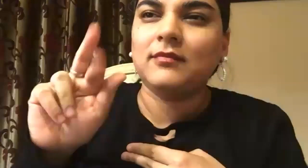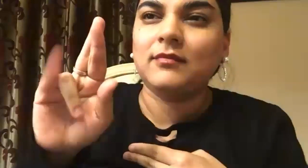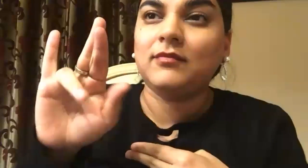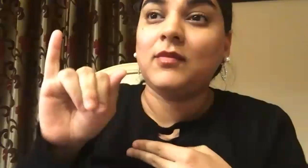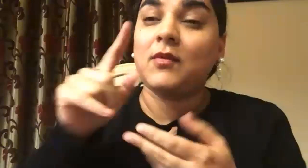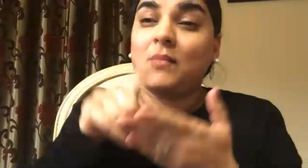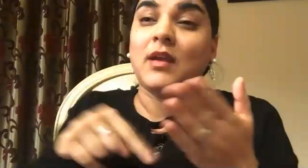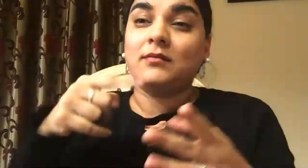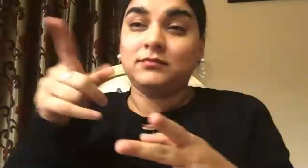meeting.